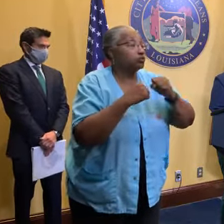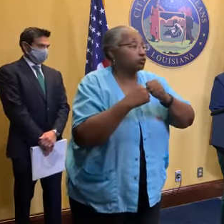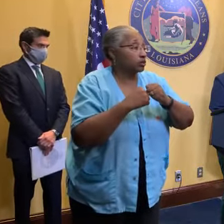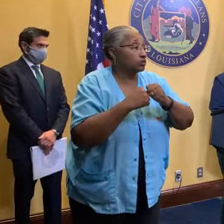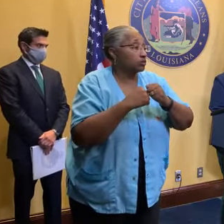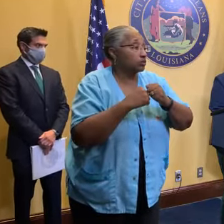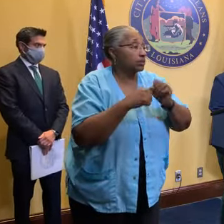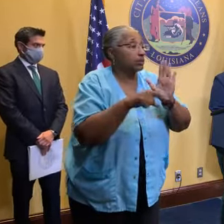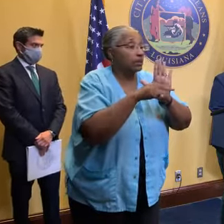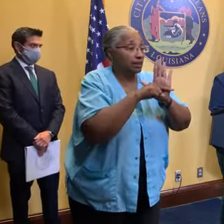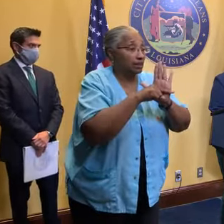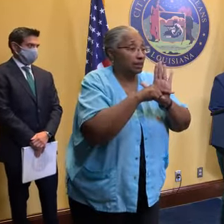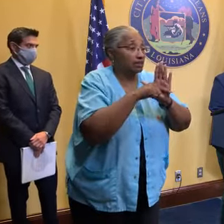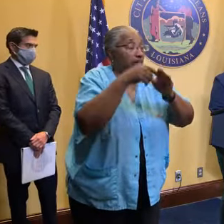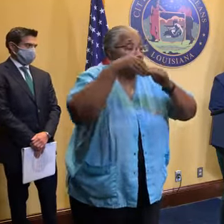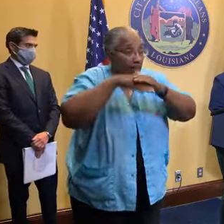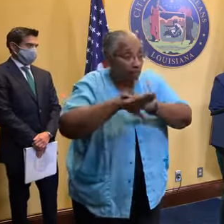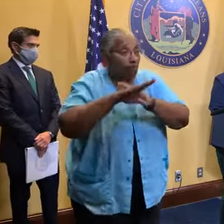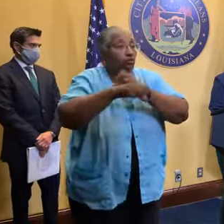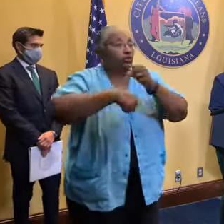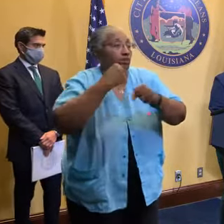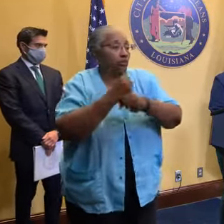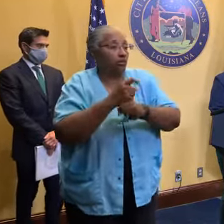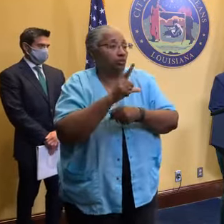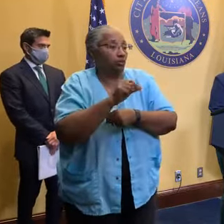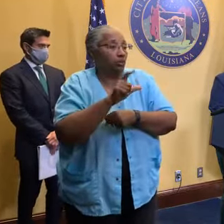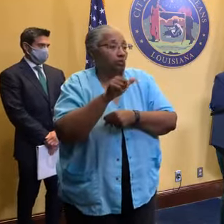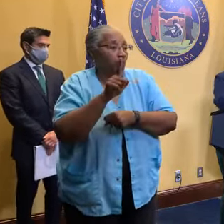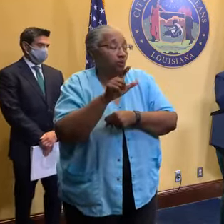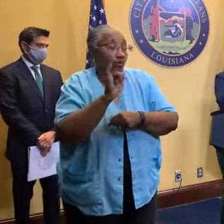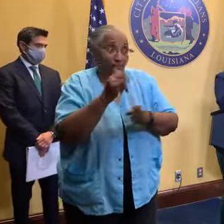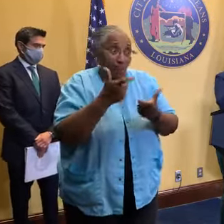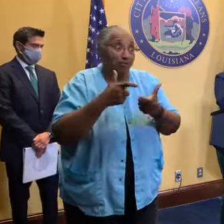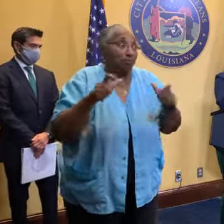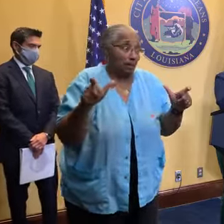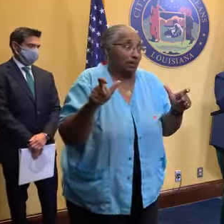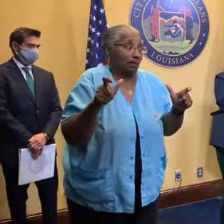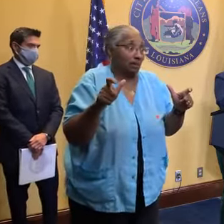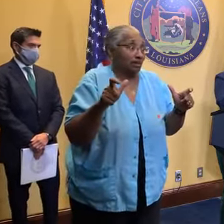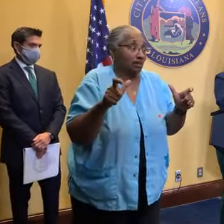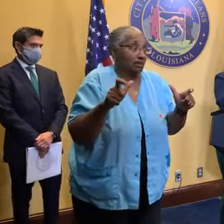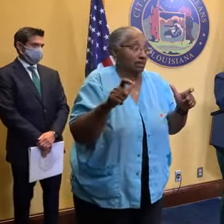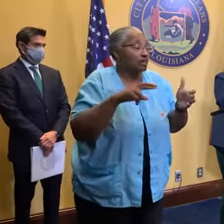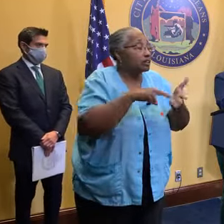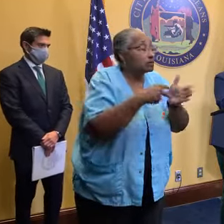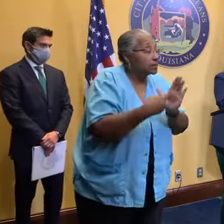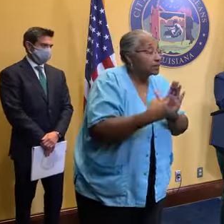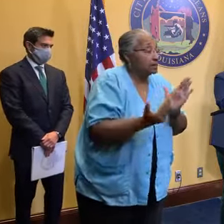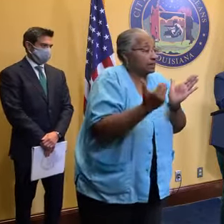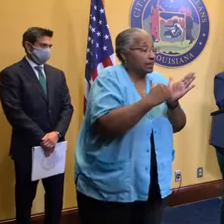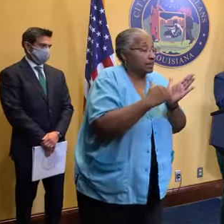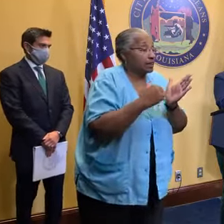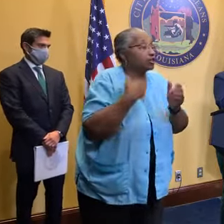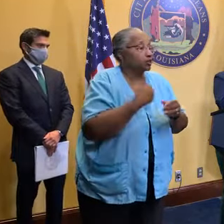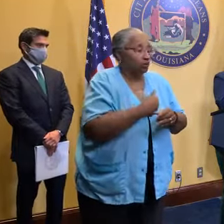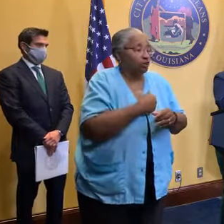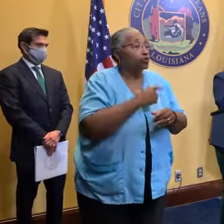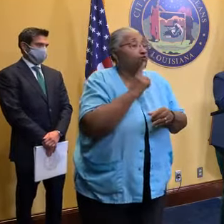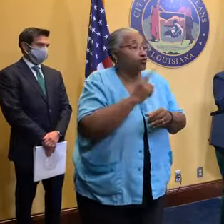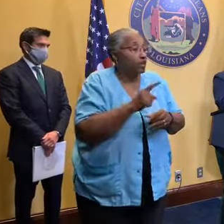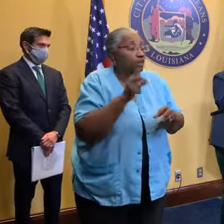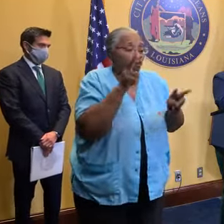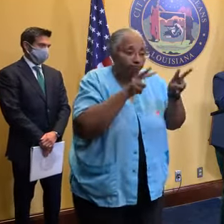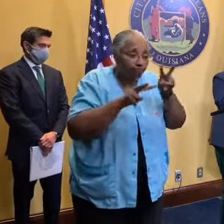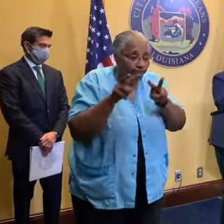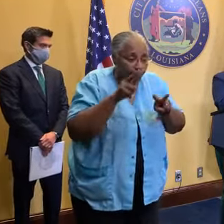into 2021. That is huge. And so what that means is that, we're being, again, very practical,